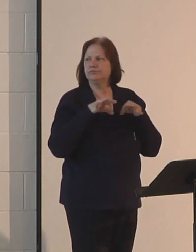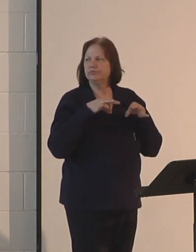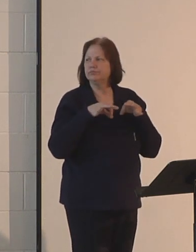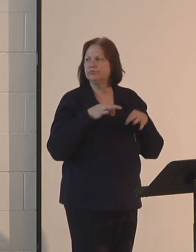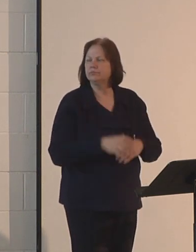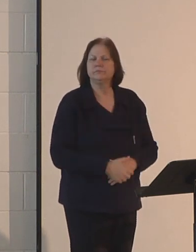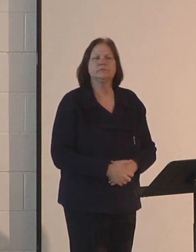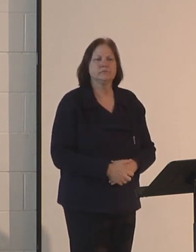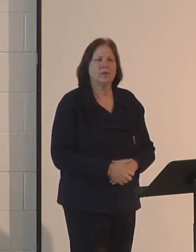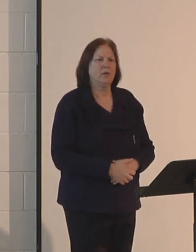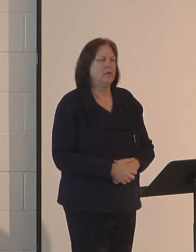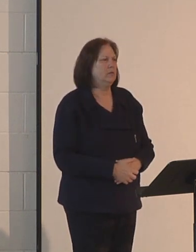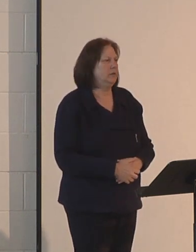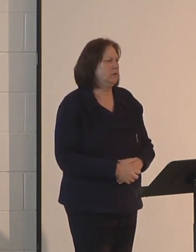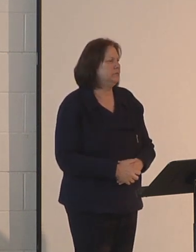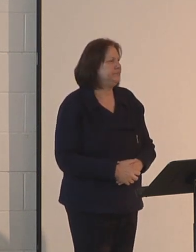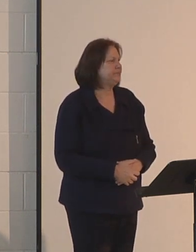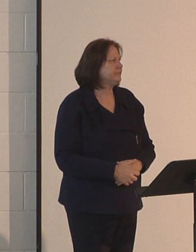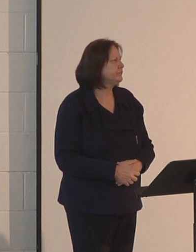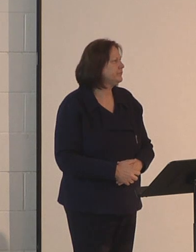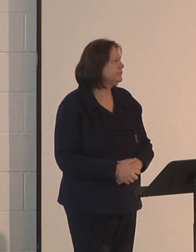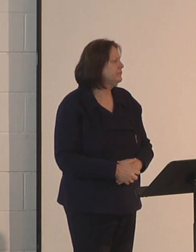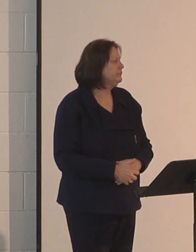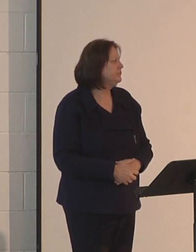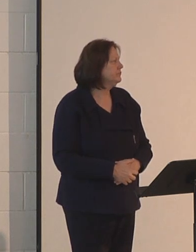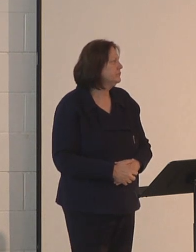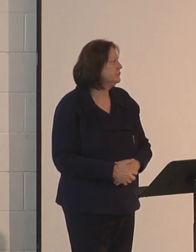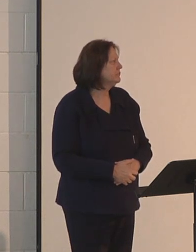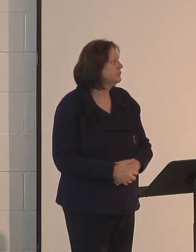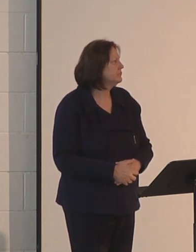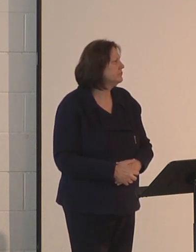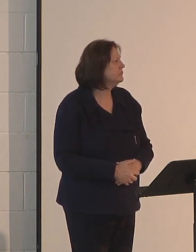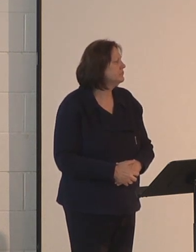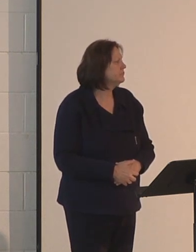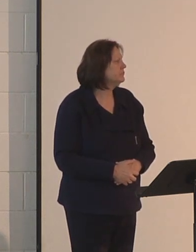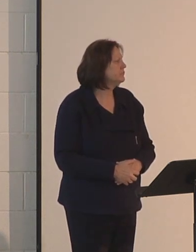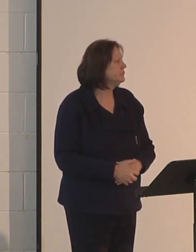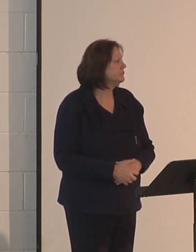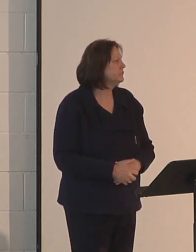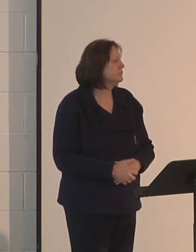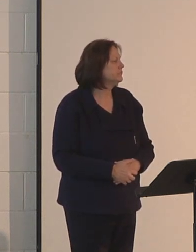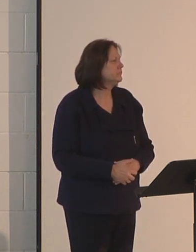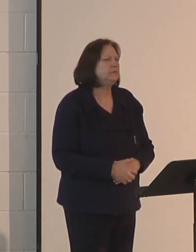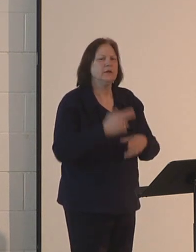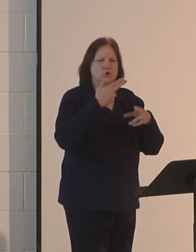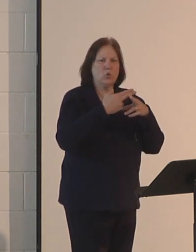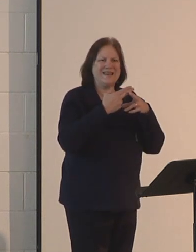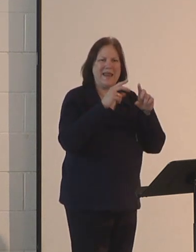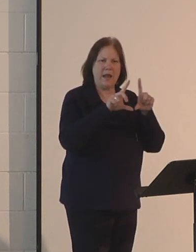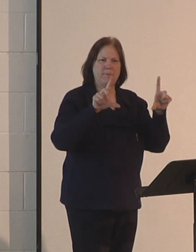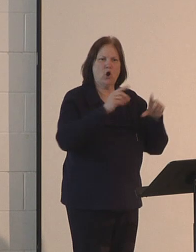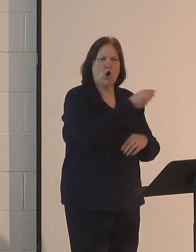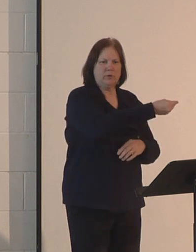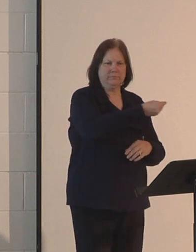ne lu school ne no ne lo no ne kushana e mo ne dai the name card to guna e kumali tu ne lumbe